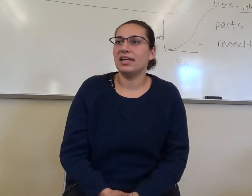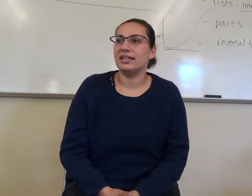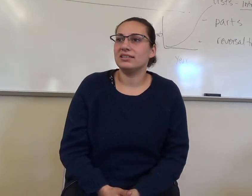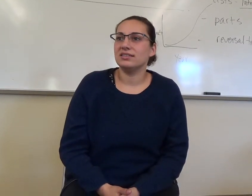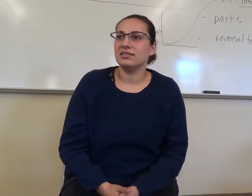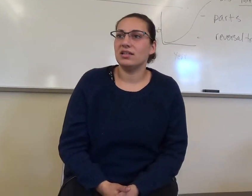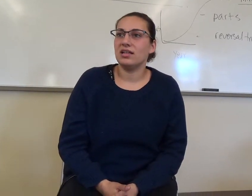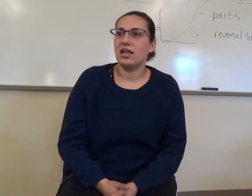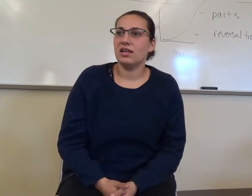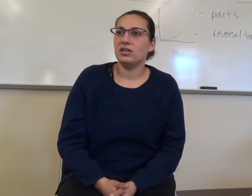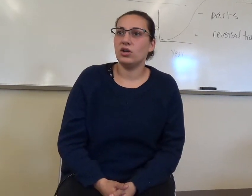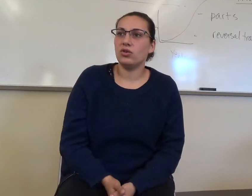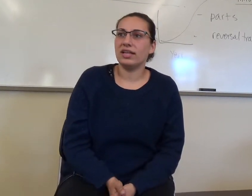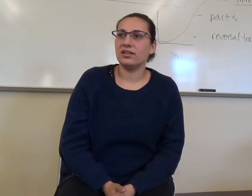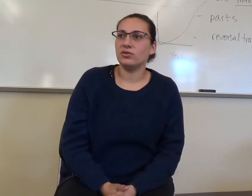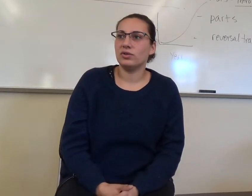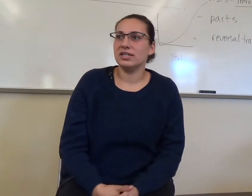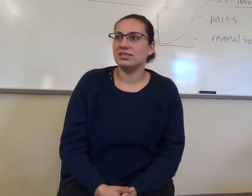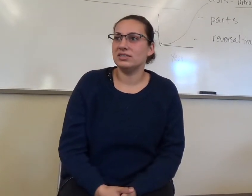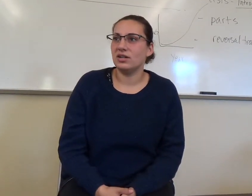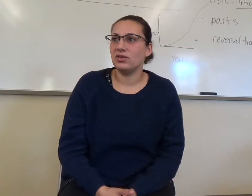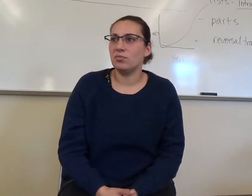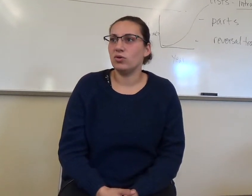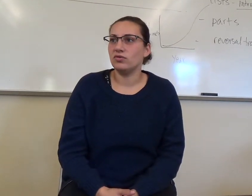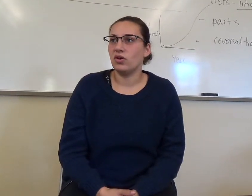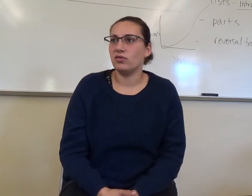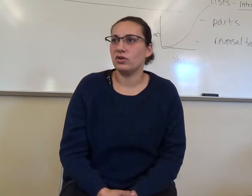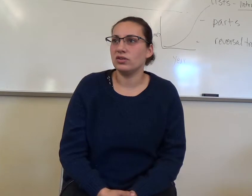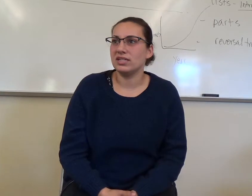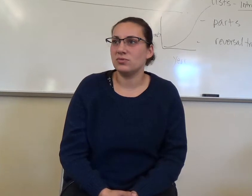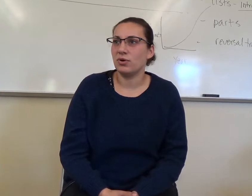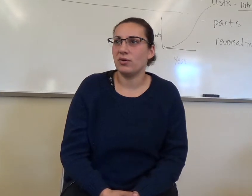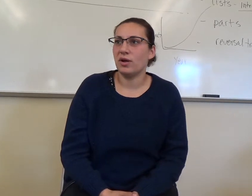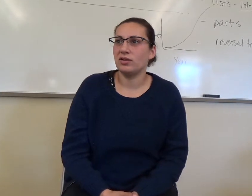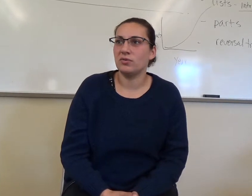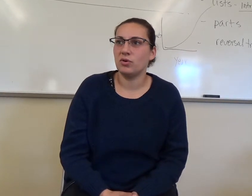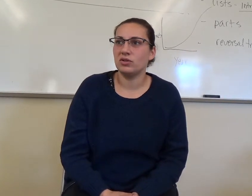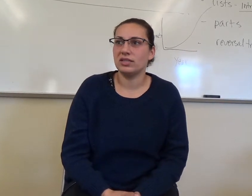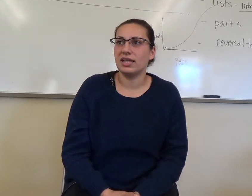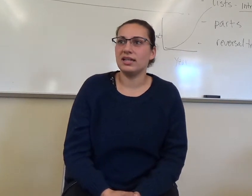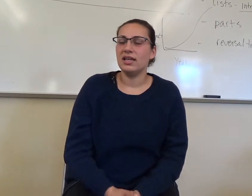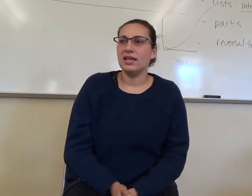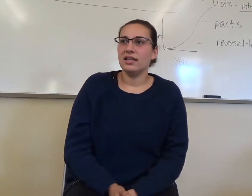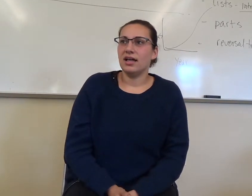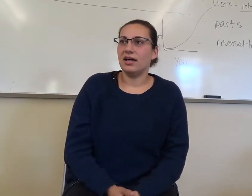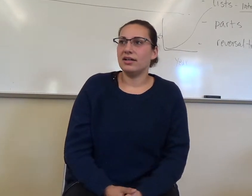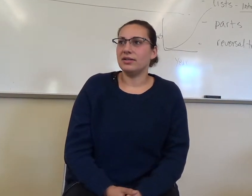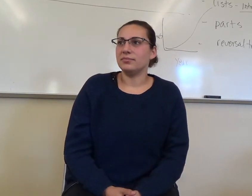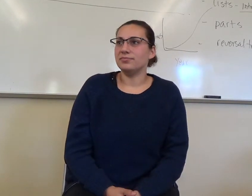like, like in Greece, they moved over and they spread around the world, and